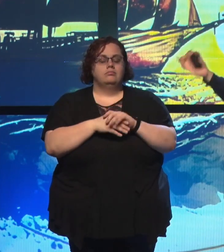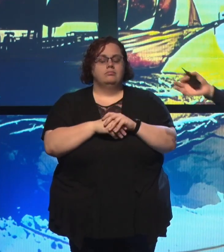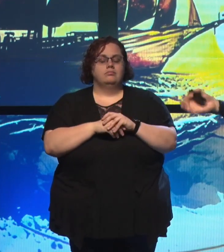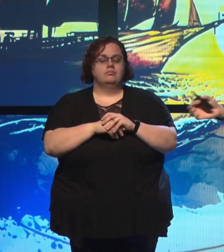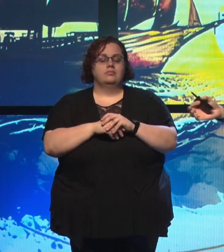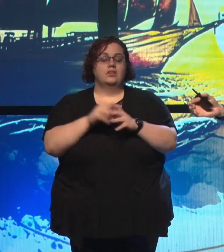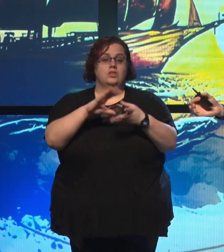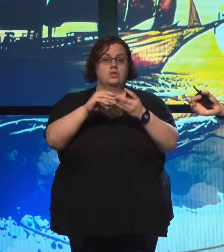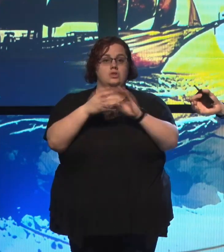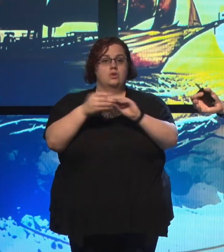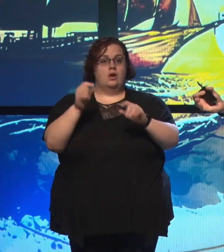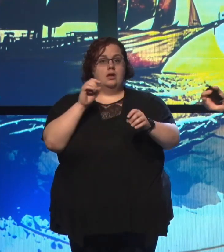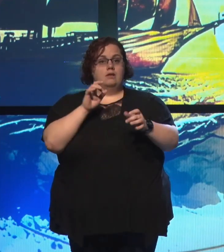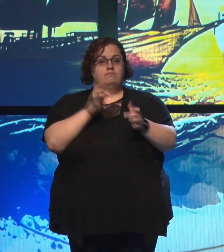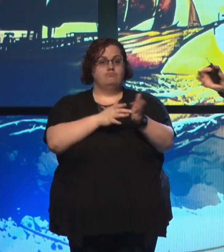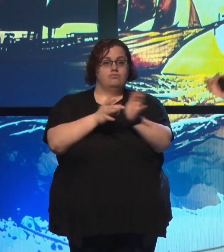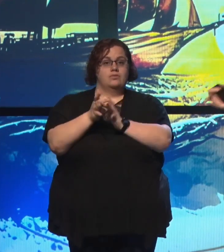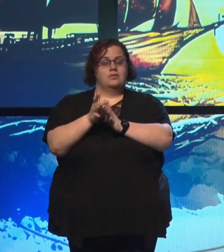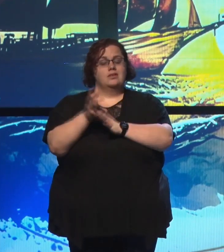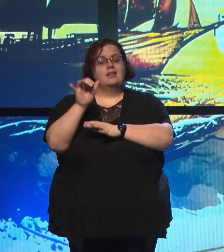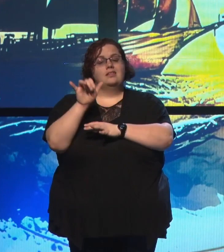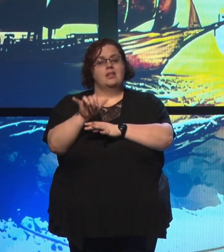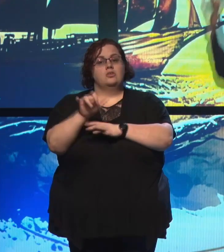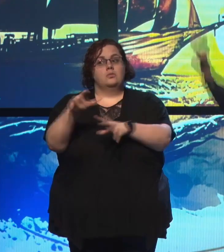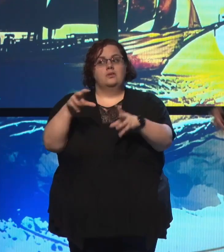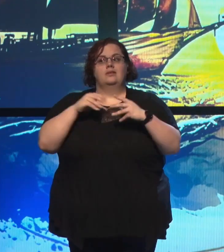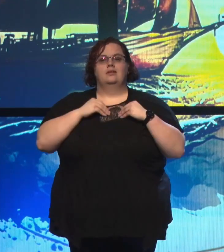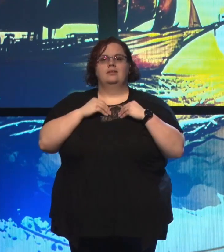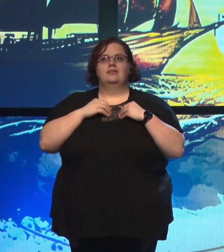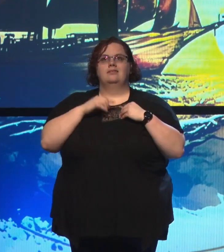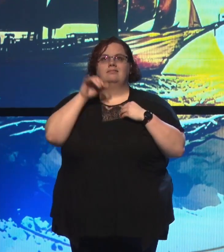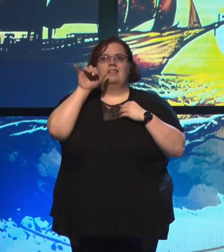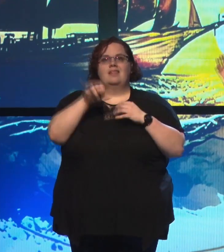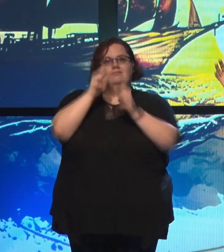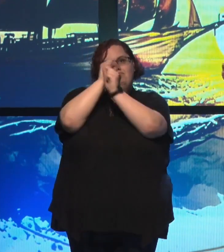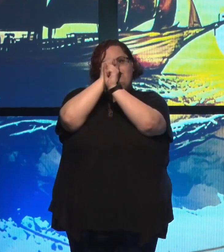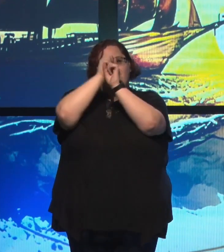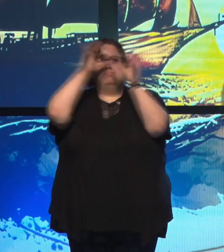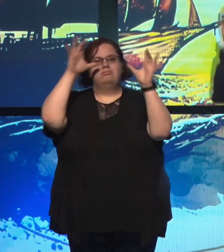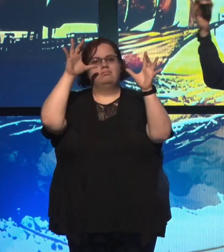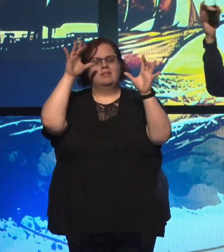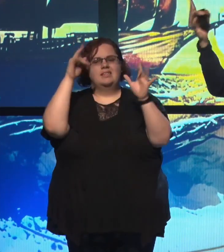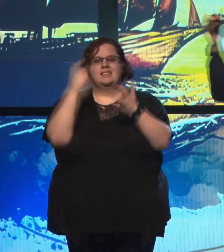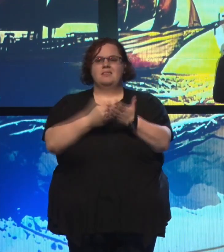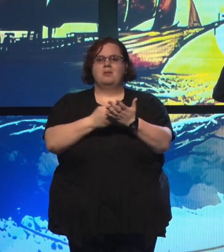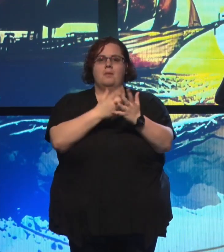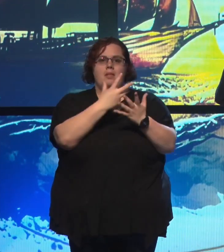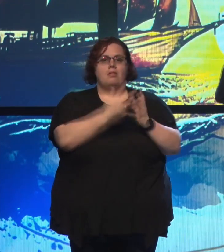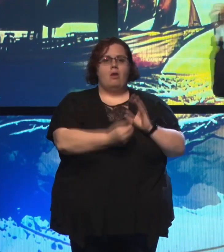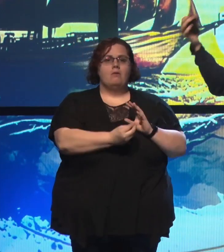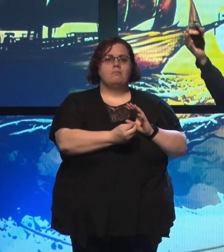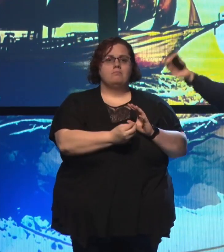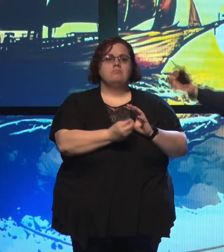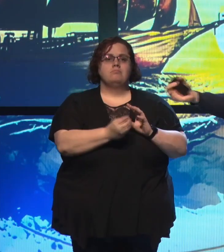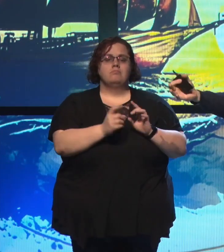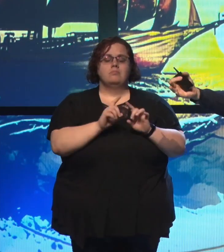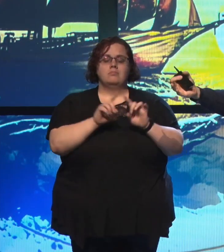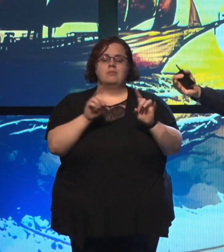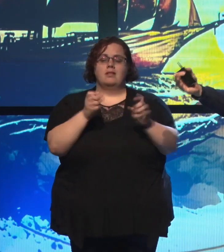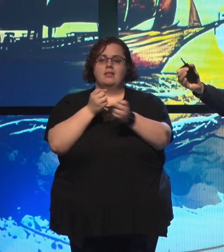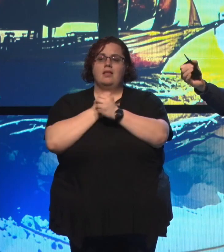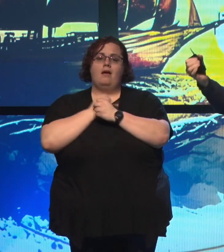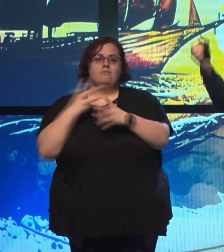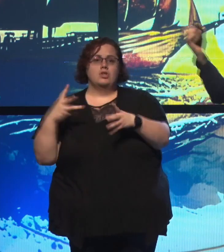the story of Jesus, that's what we get. That's the big idea. And it gets lost a lot of times. But the big idea of the story is that love includes